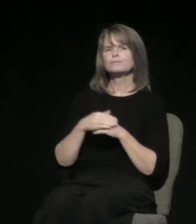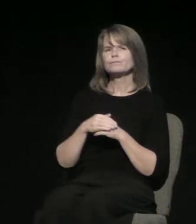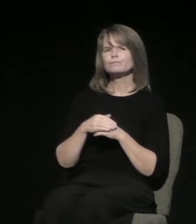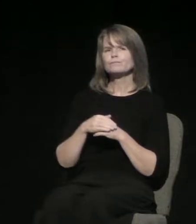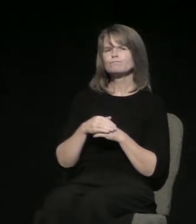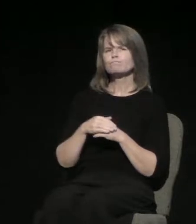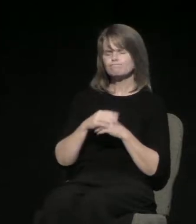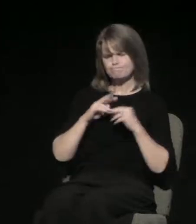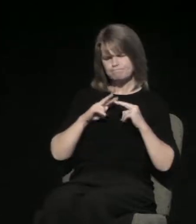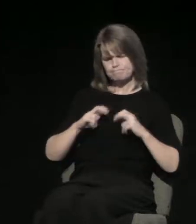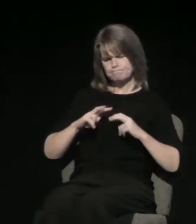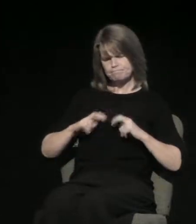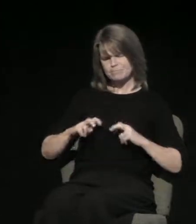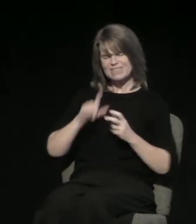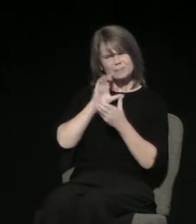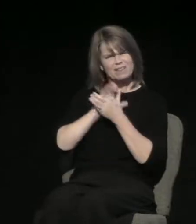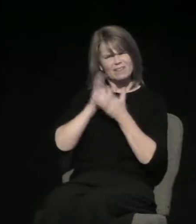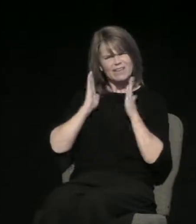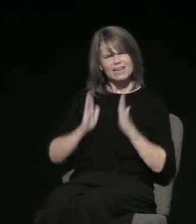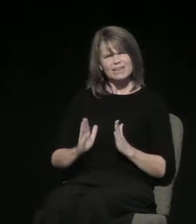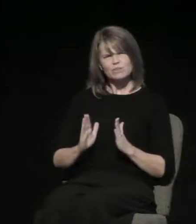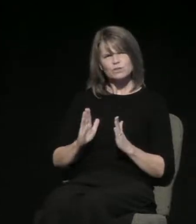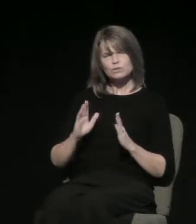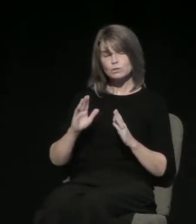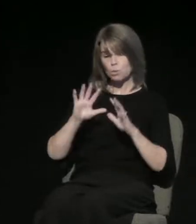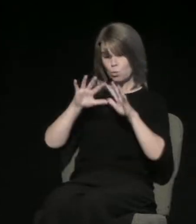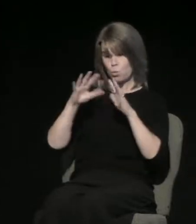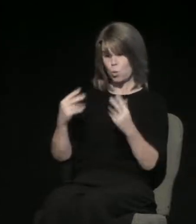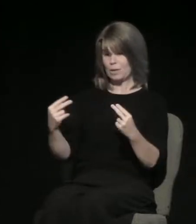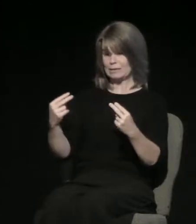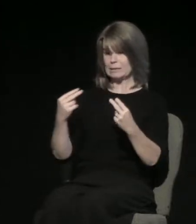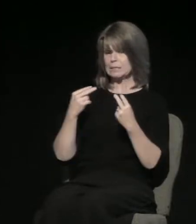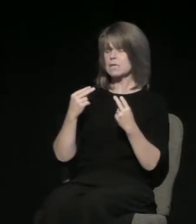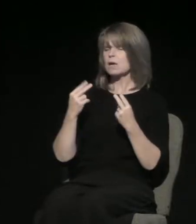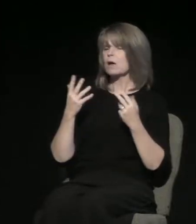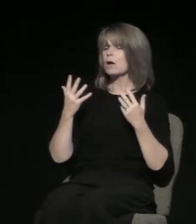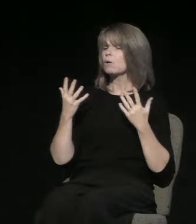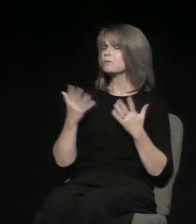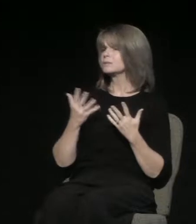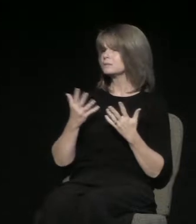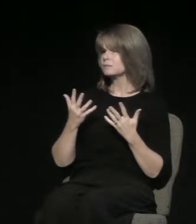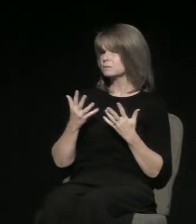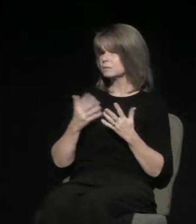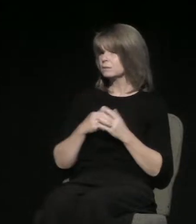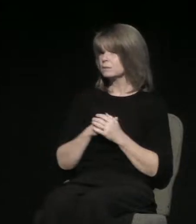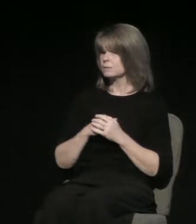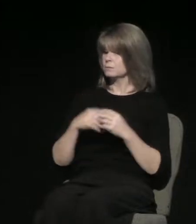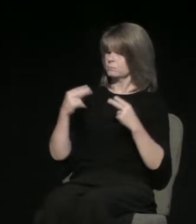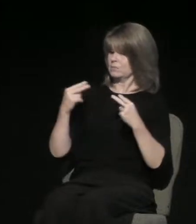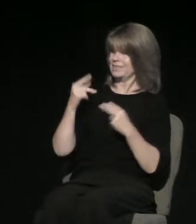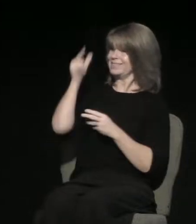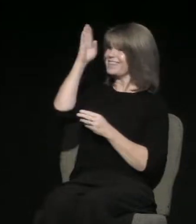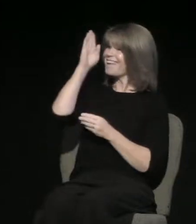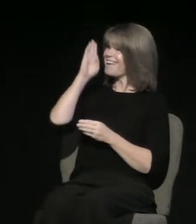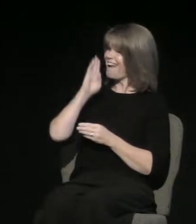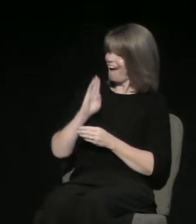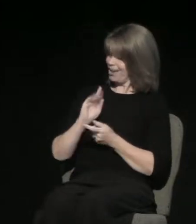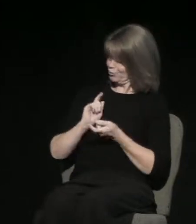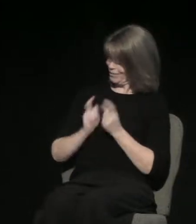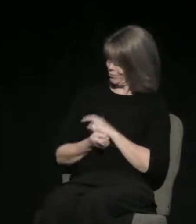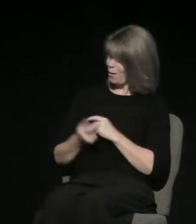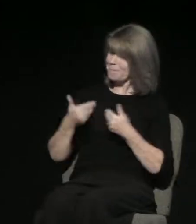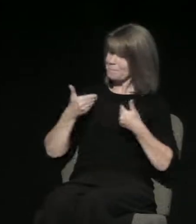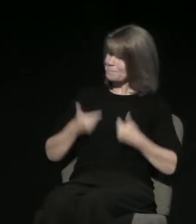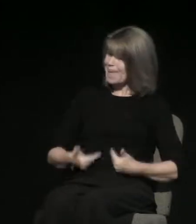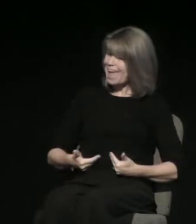As believers What does the world See in us Do they see God's Transforming